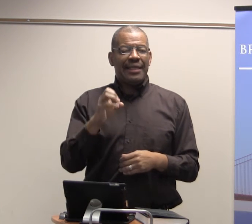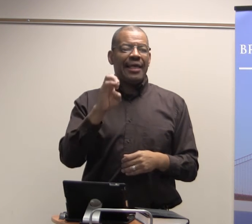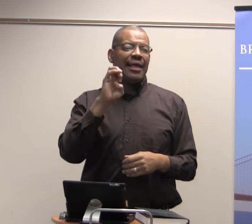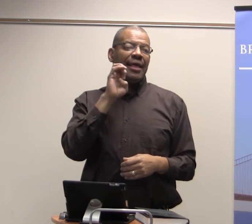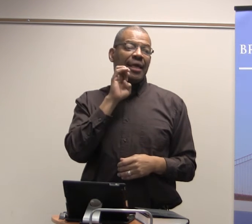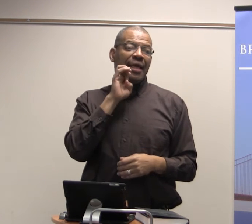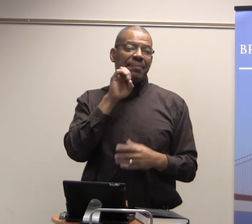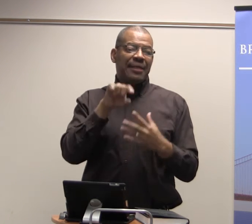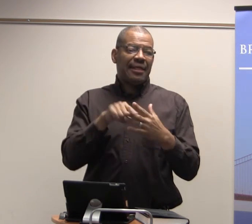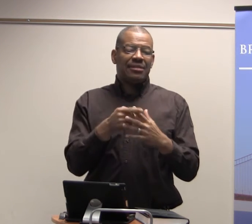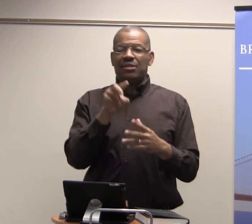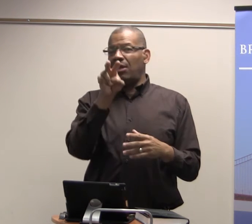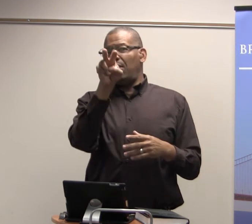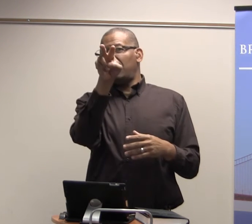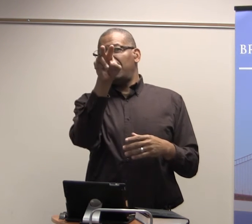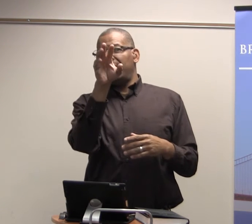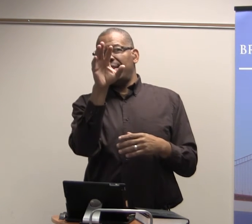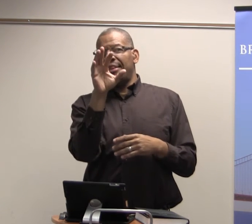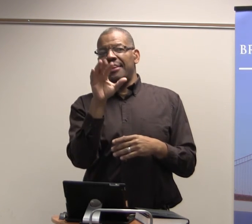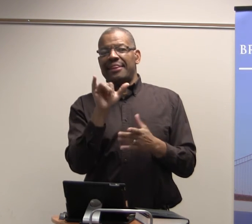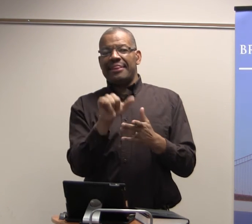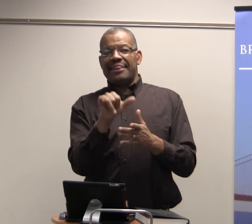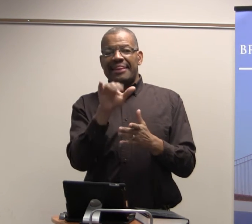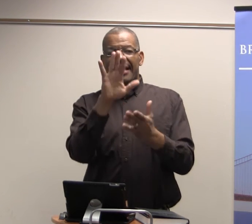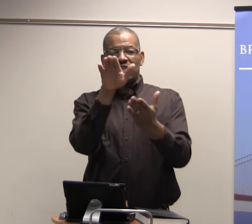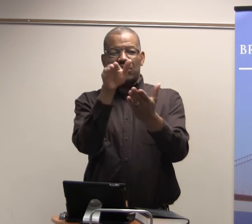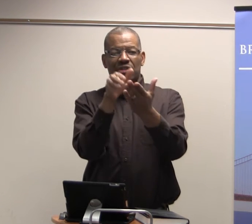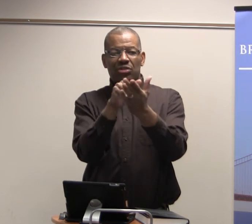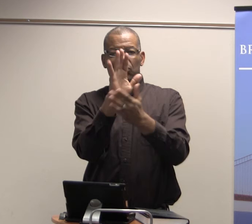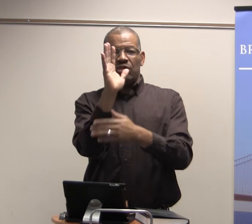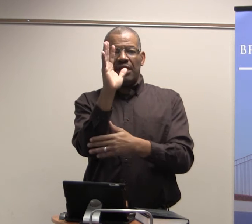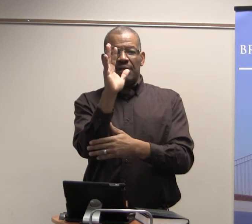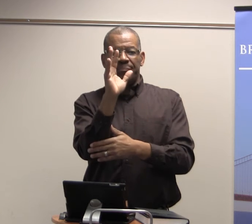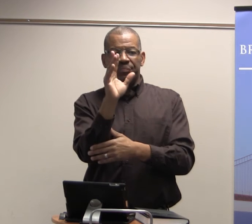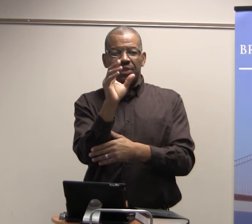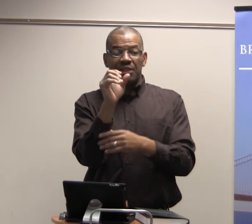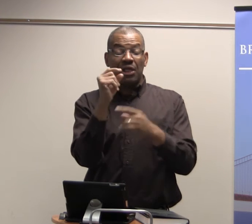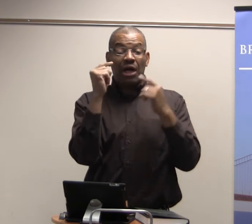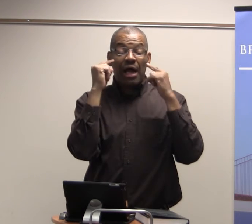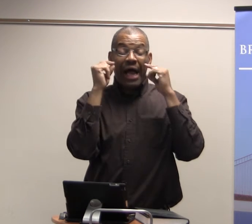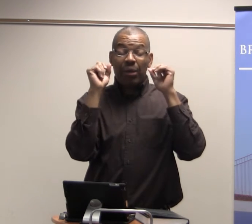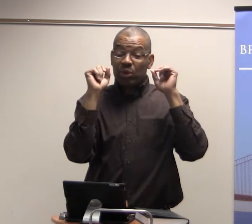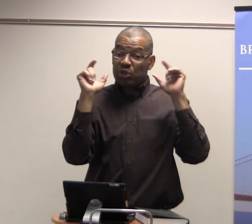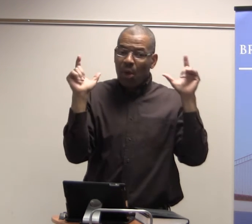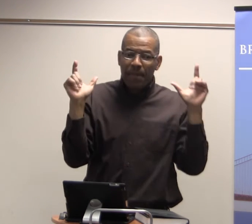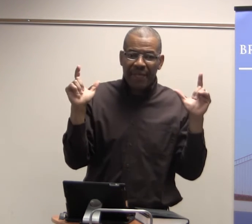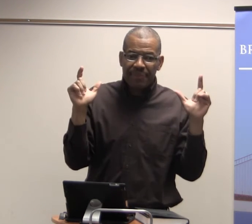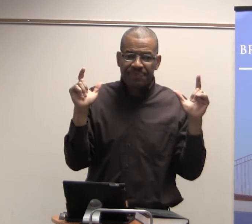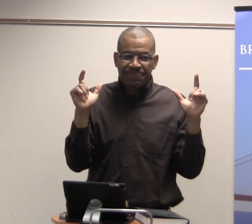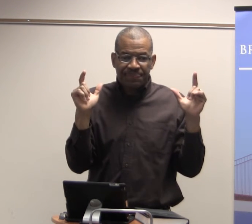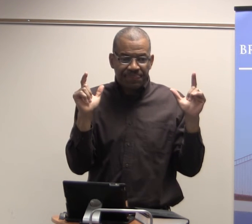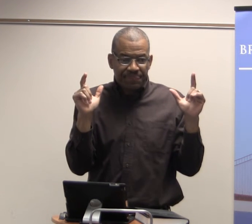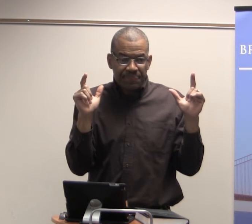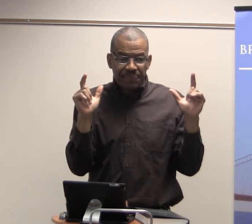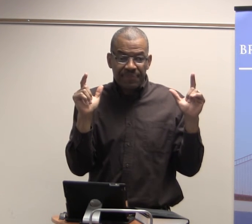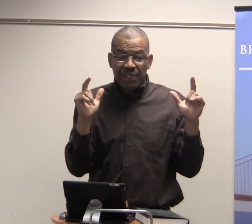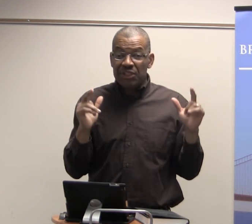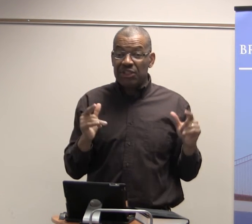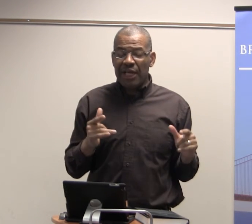The Eve begins to look that cedar tree, her eye was open. And